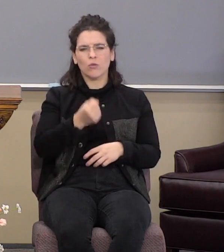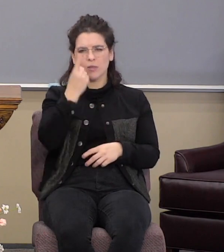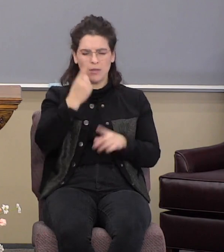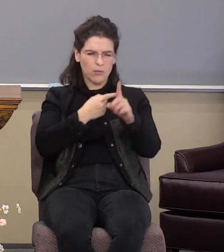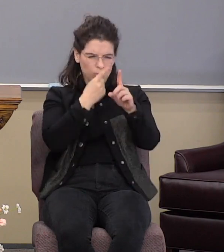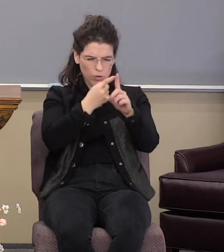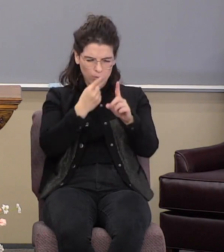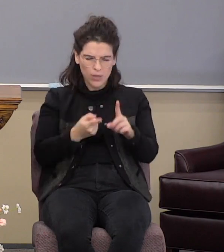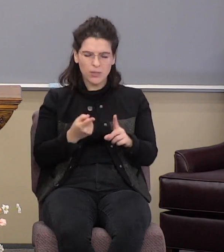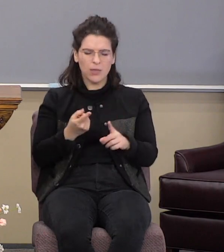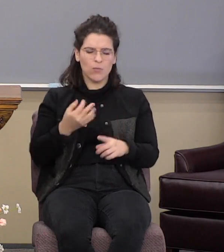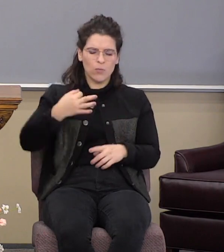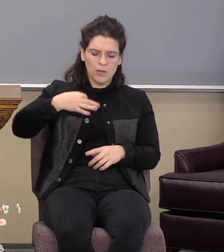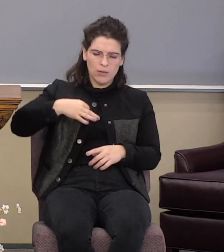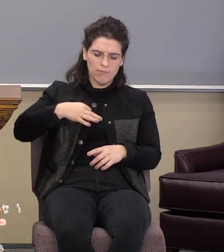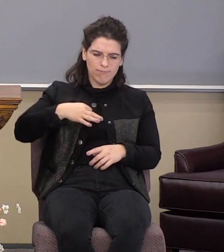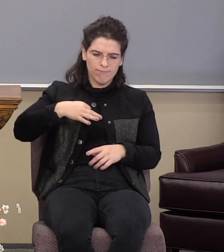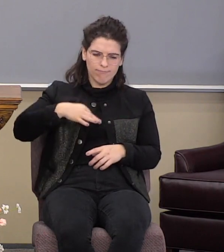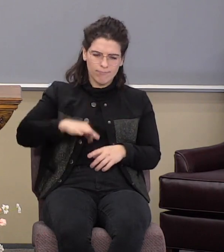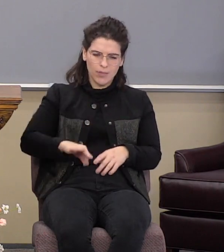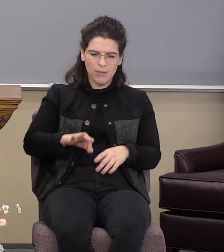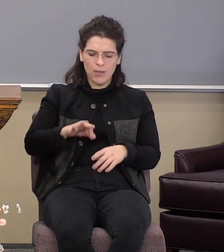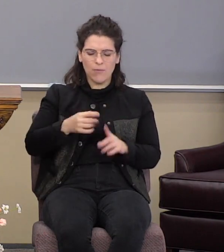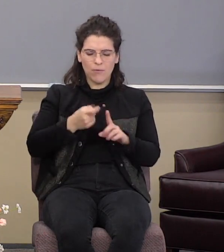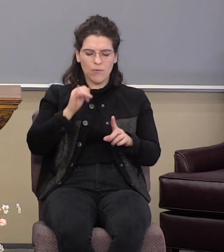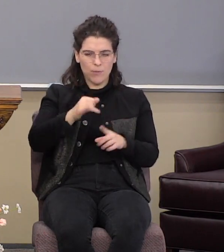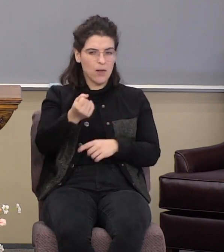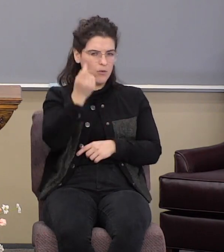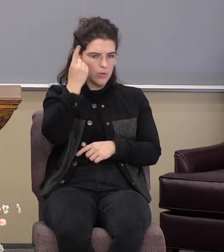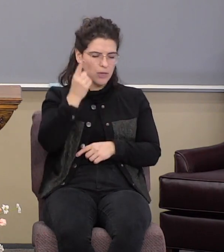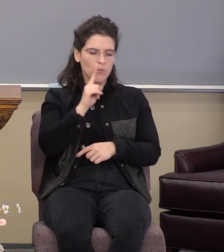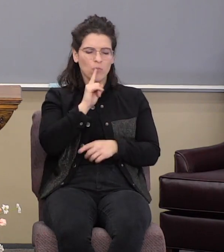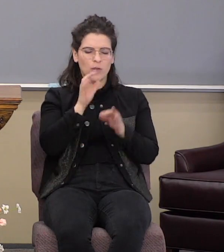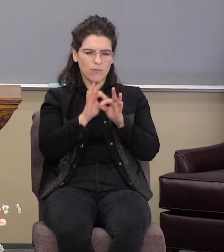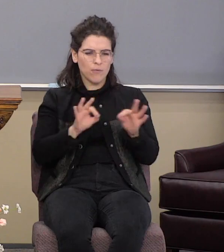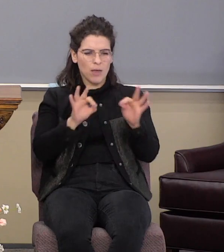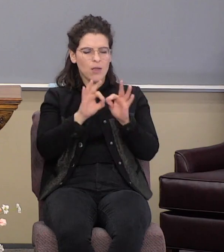that understanding, may we just certainly value